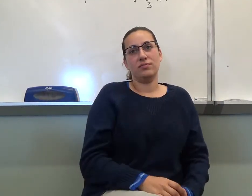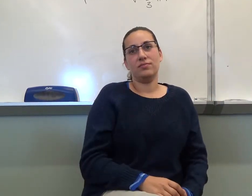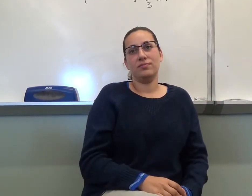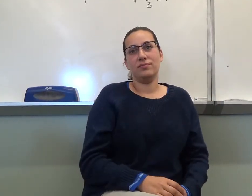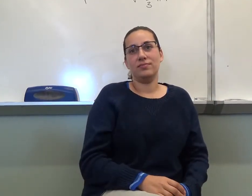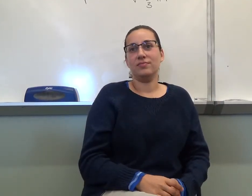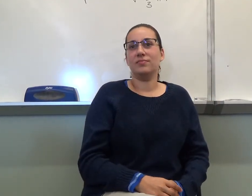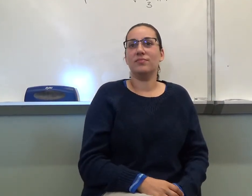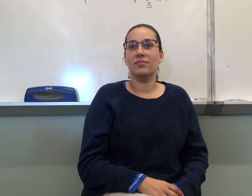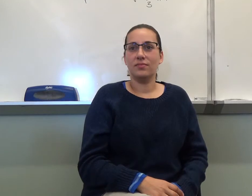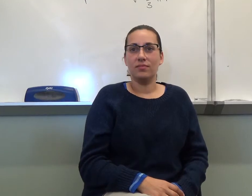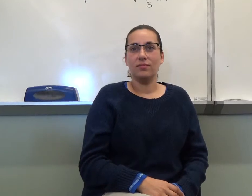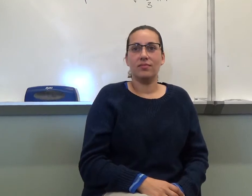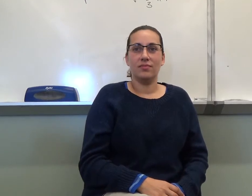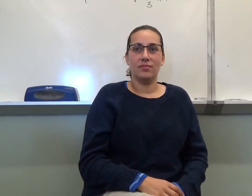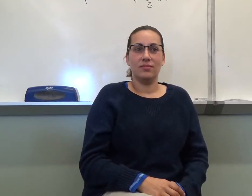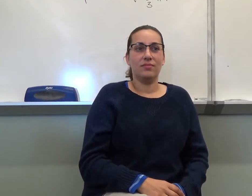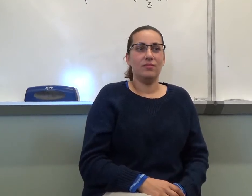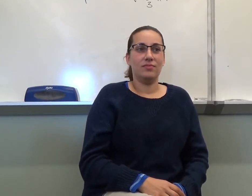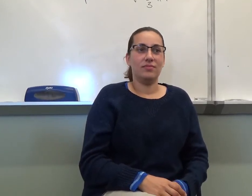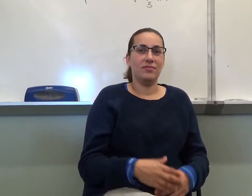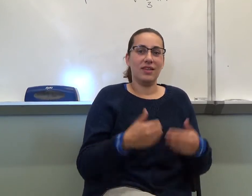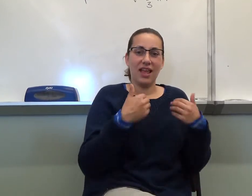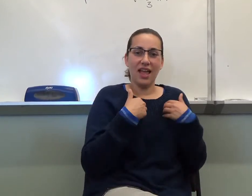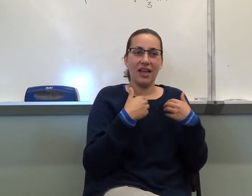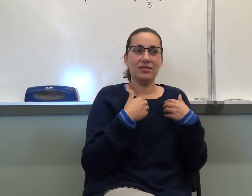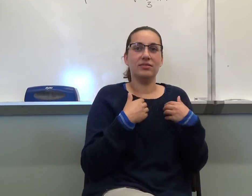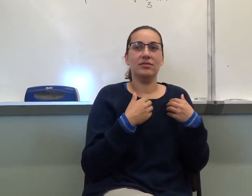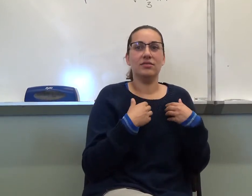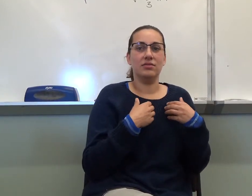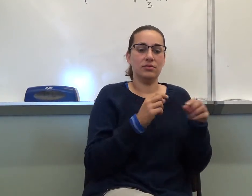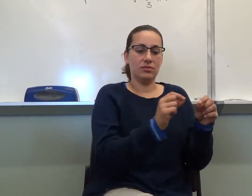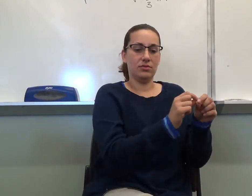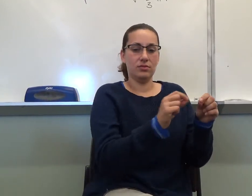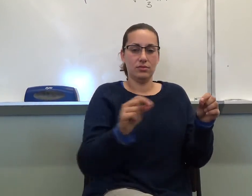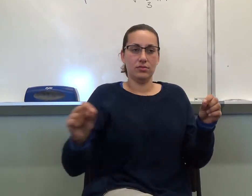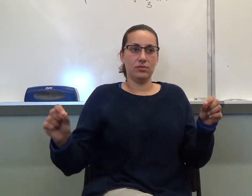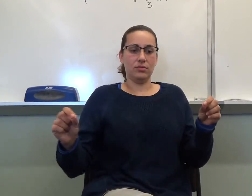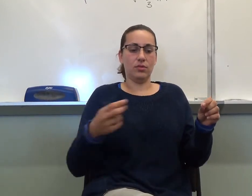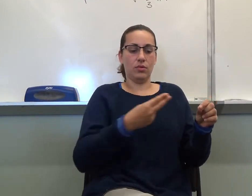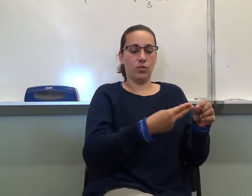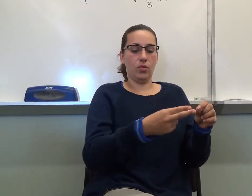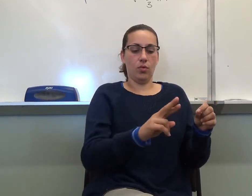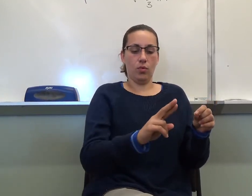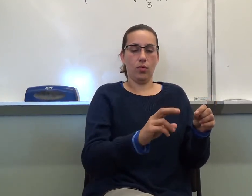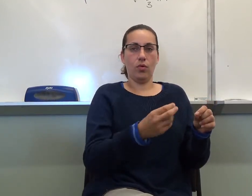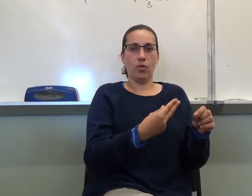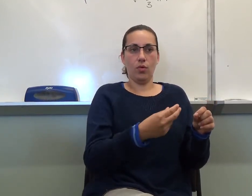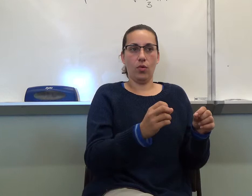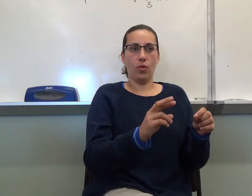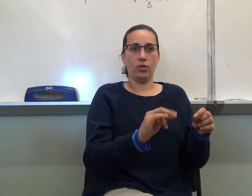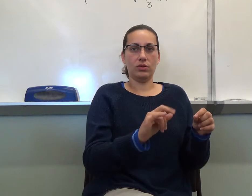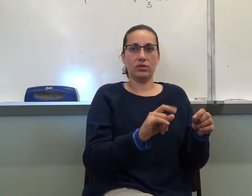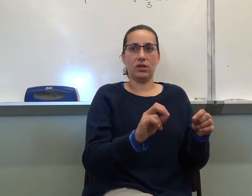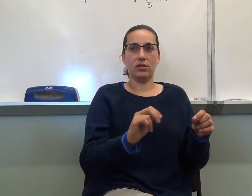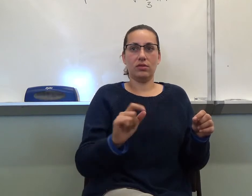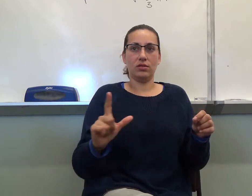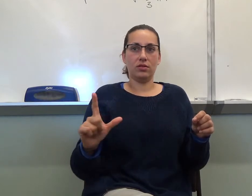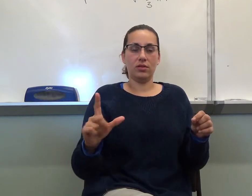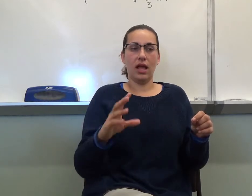A bar graph has a horizontal axis and a vertical axis. And they are